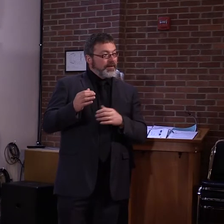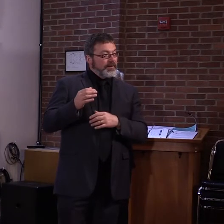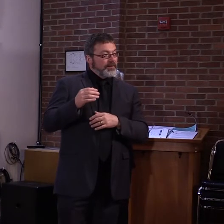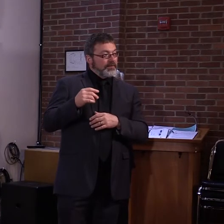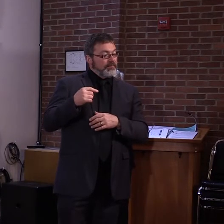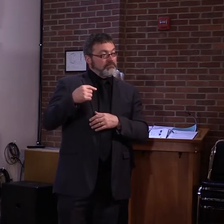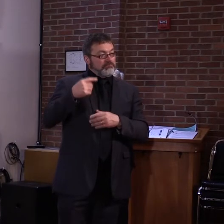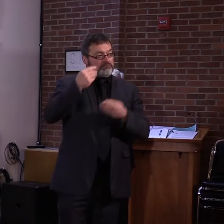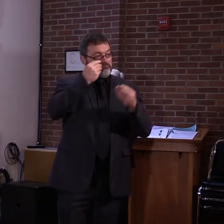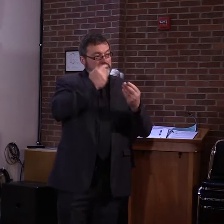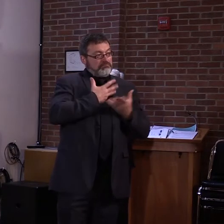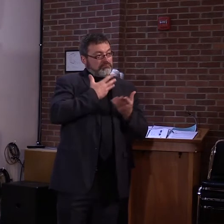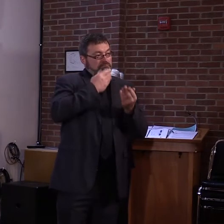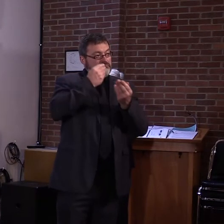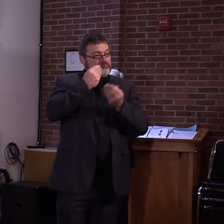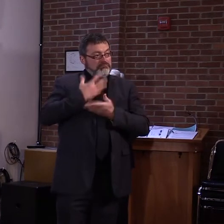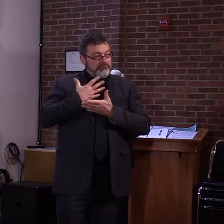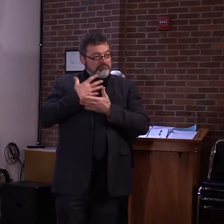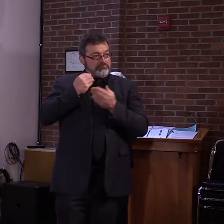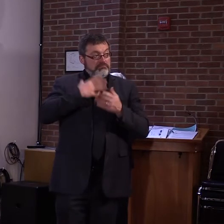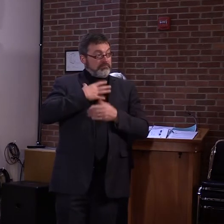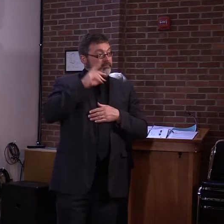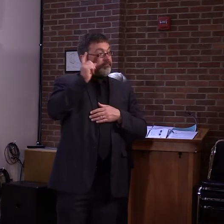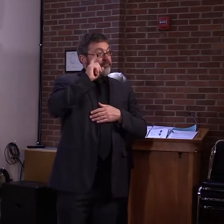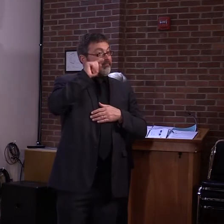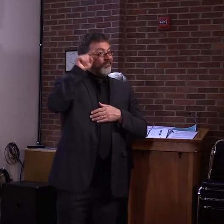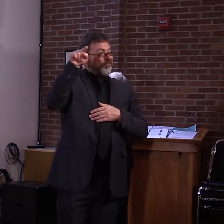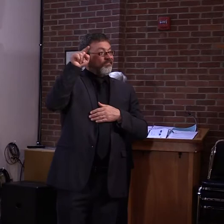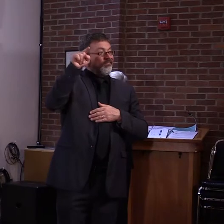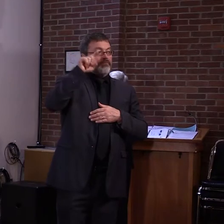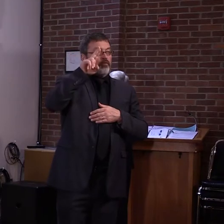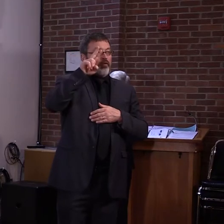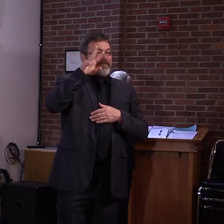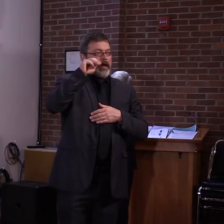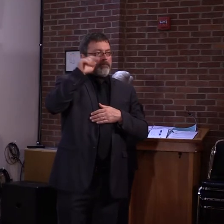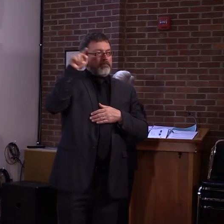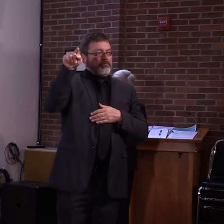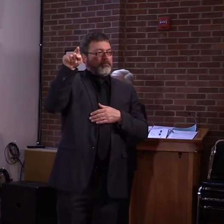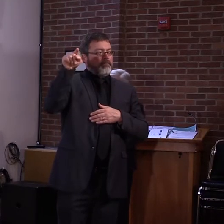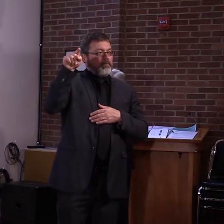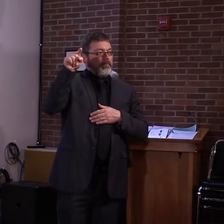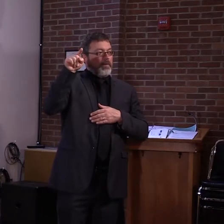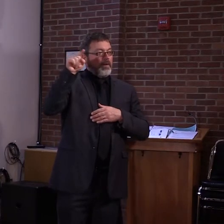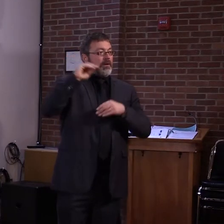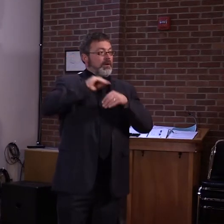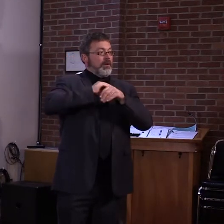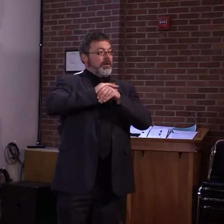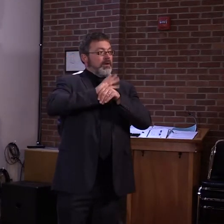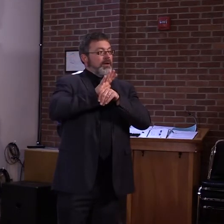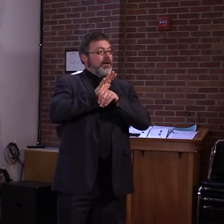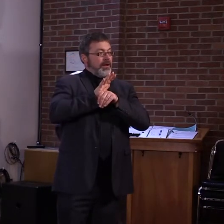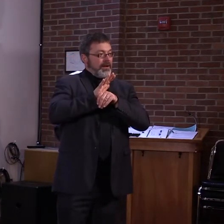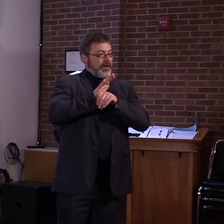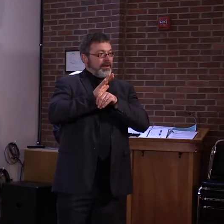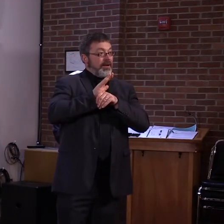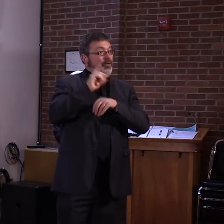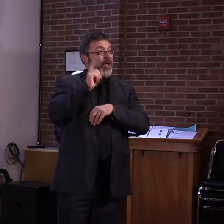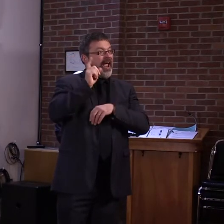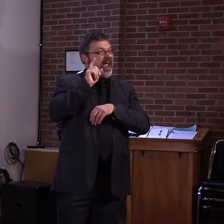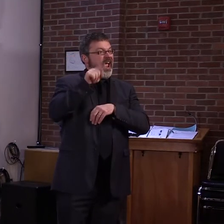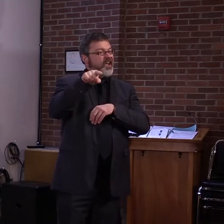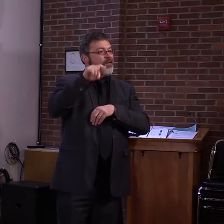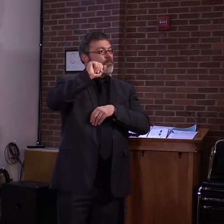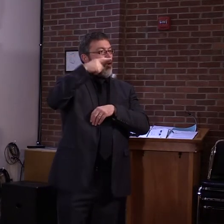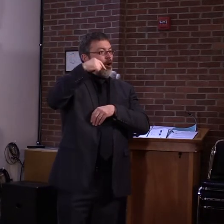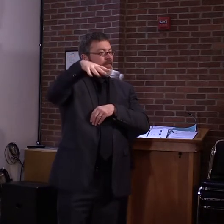kind of first heard the grapevine of an outbreak at Redstone campus in in UVM, which, you know, I don't know if